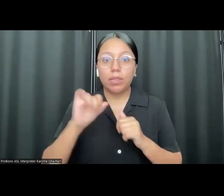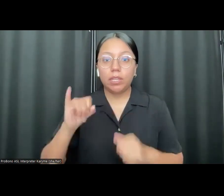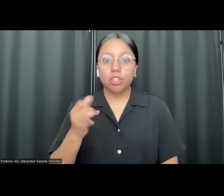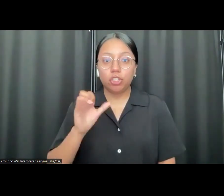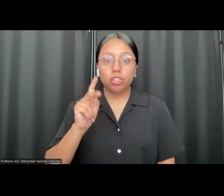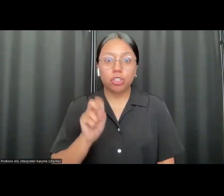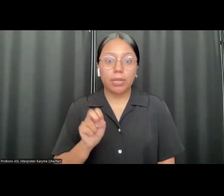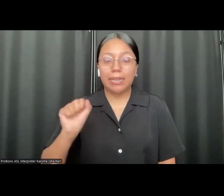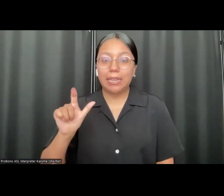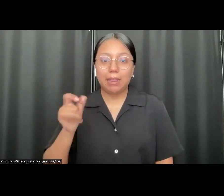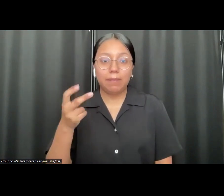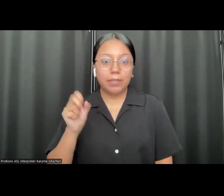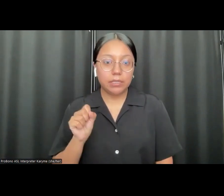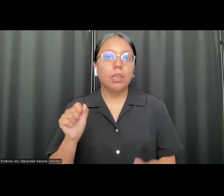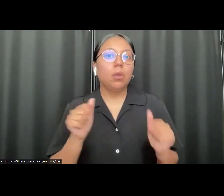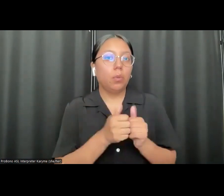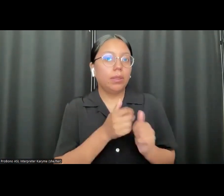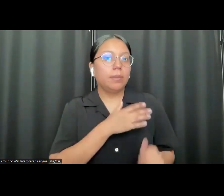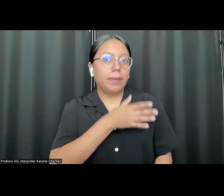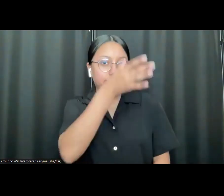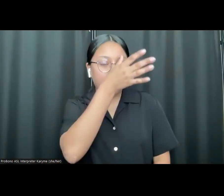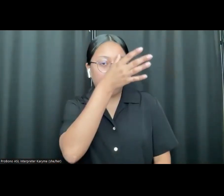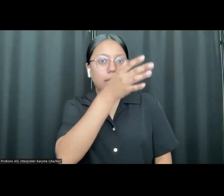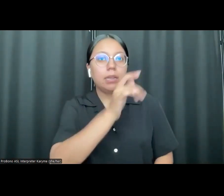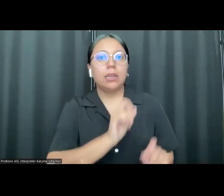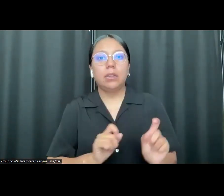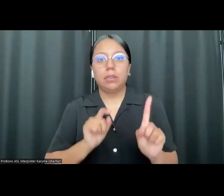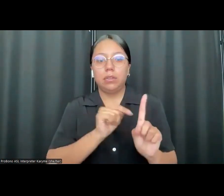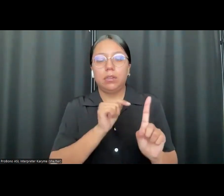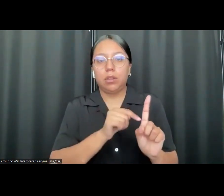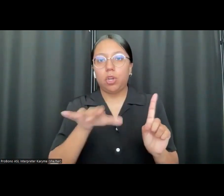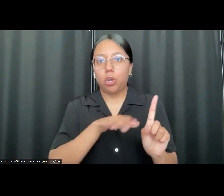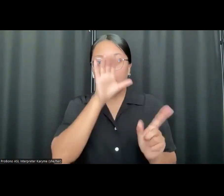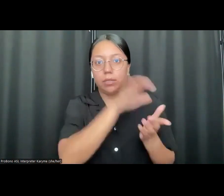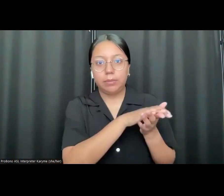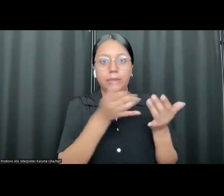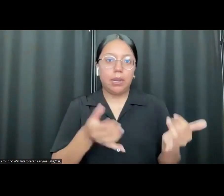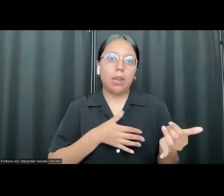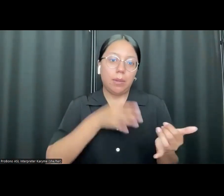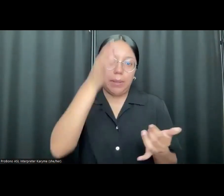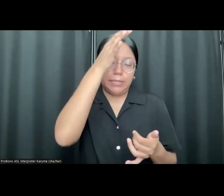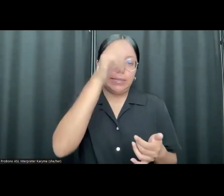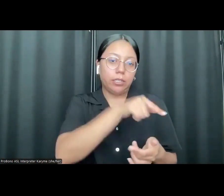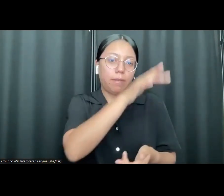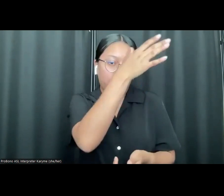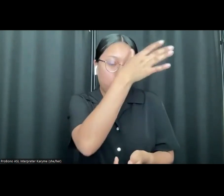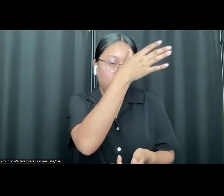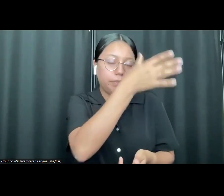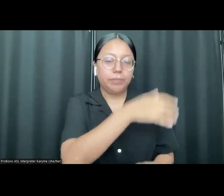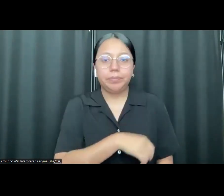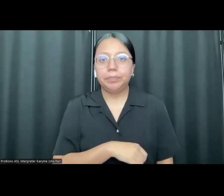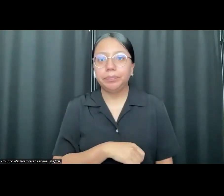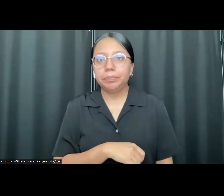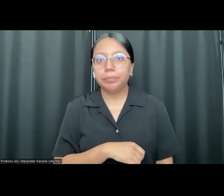dad. And that's her husband, who is not my dad's father. And she was a mixed race Sri Lankan,